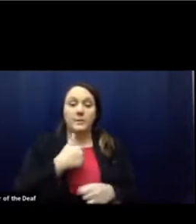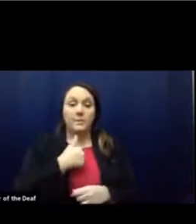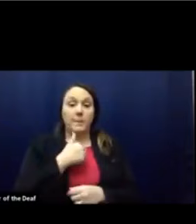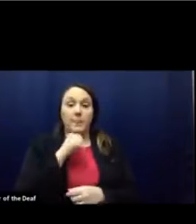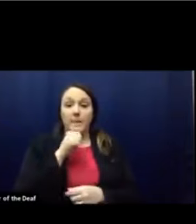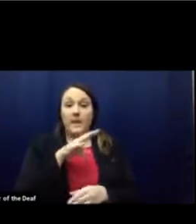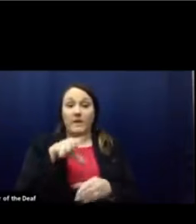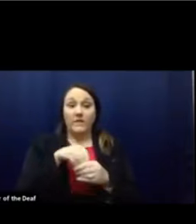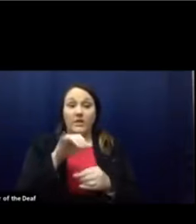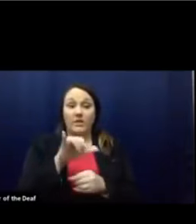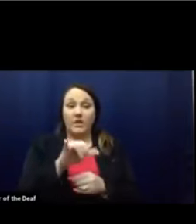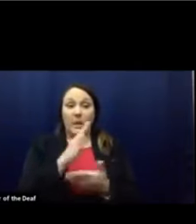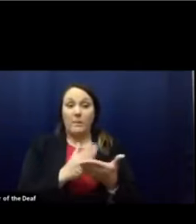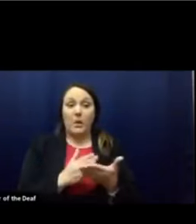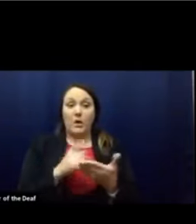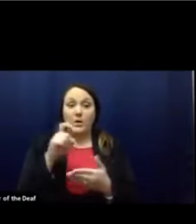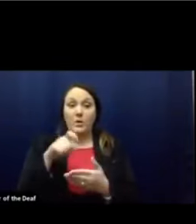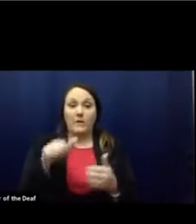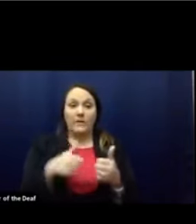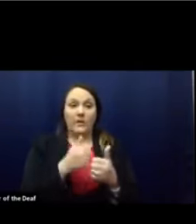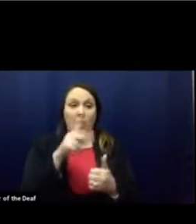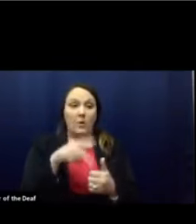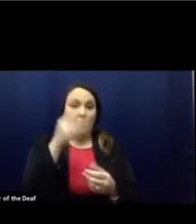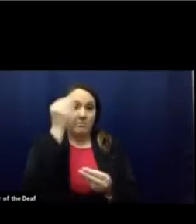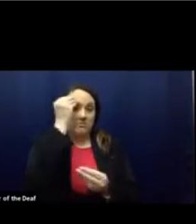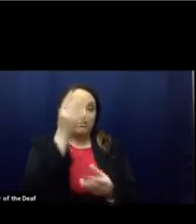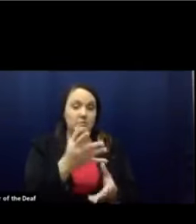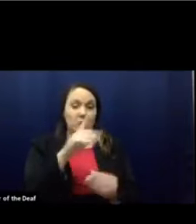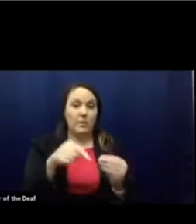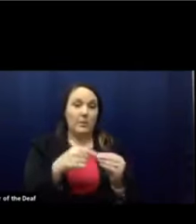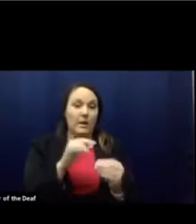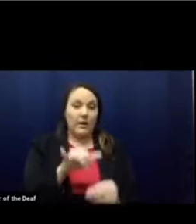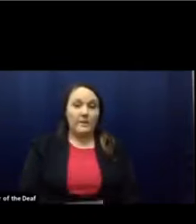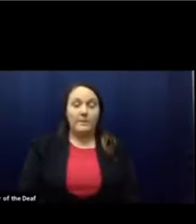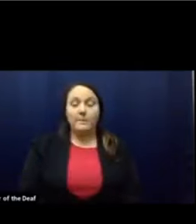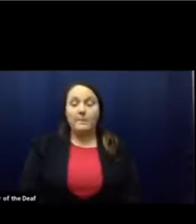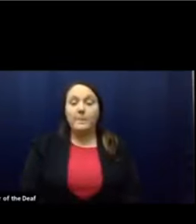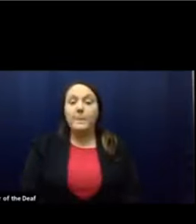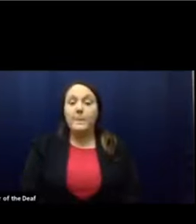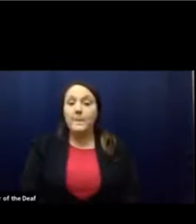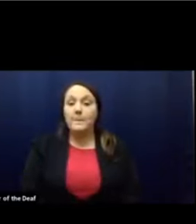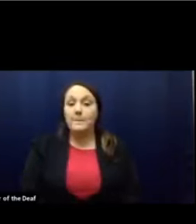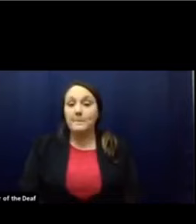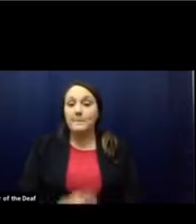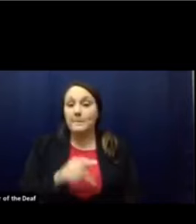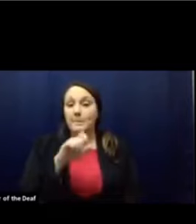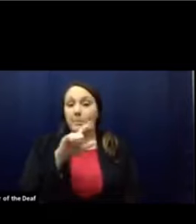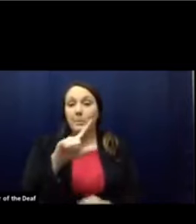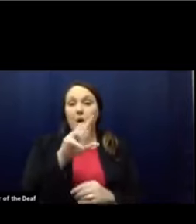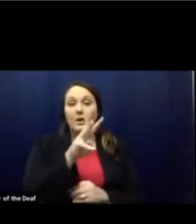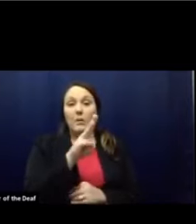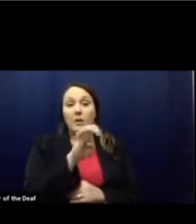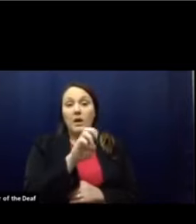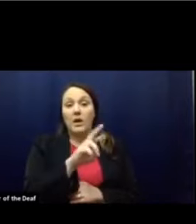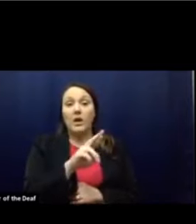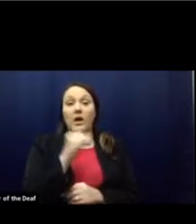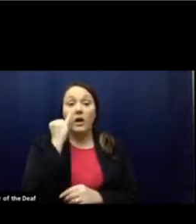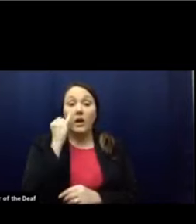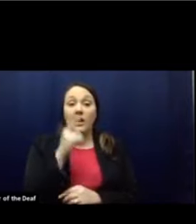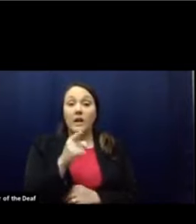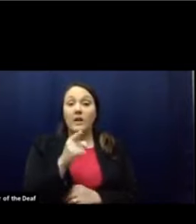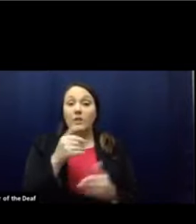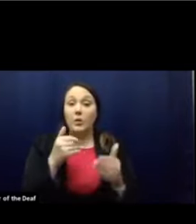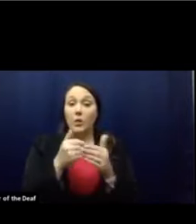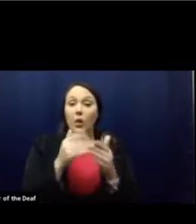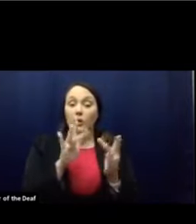involved in that piece of it, so we'll have to follow up and get back to you, Claire, with that answer. From Paul with WBIR, if you're a close